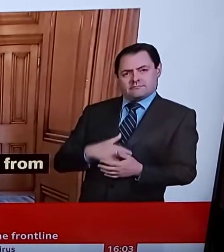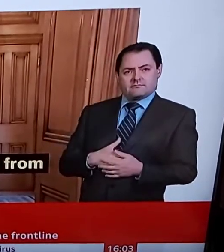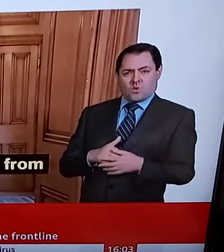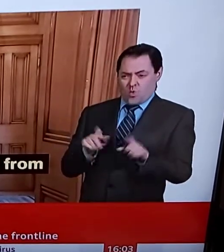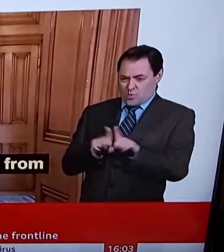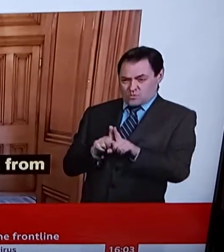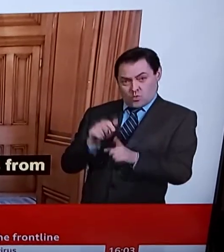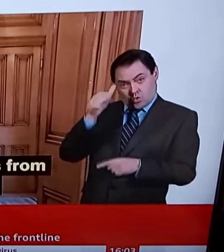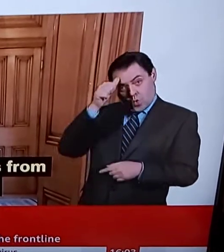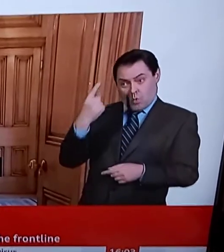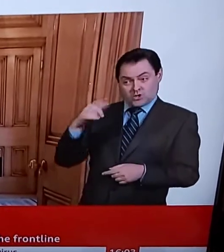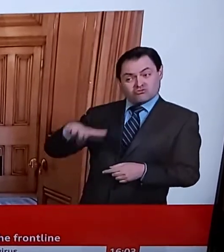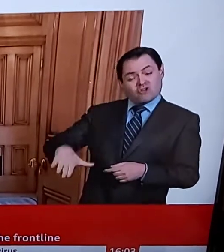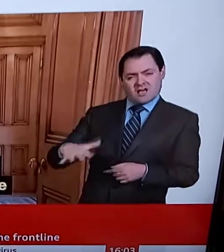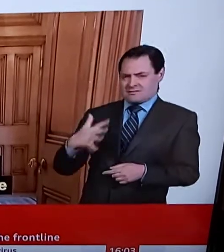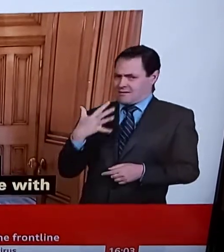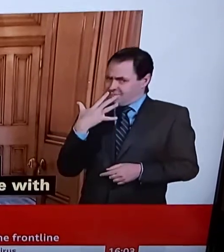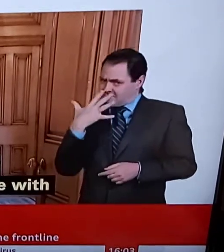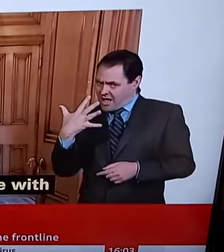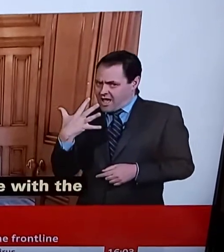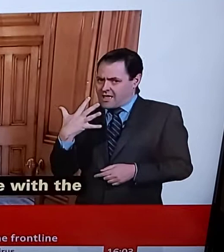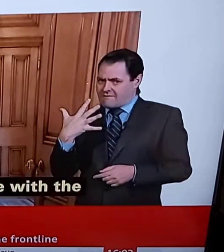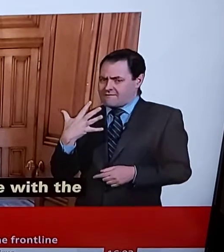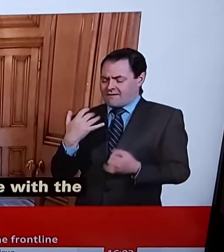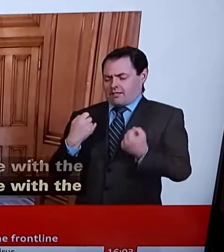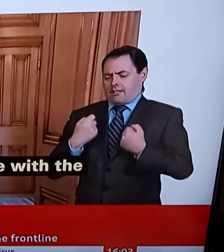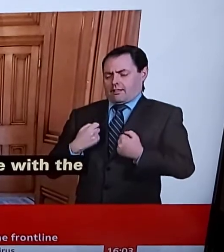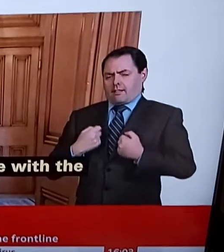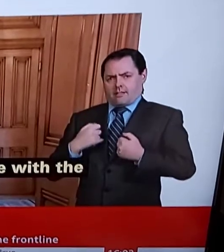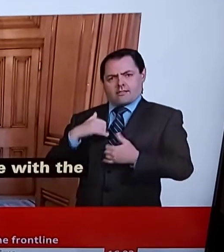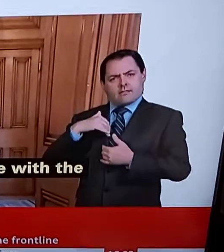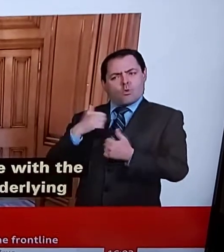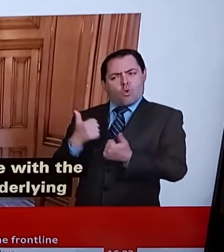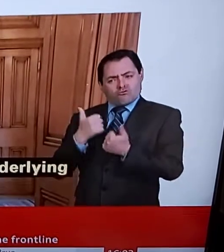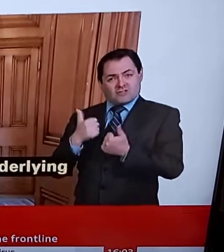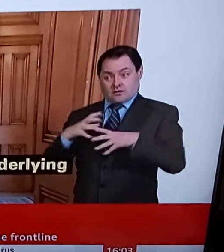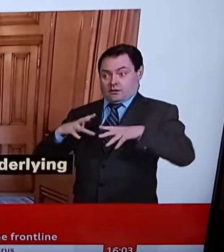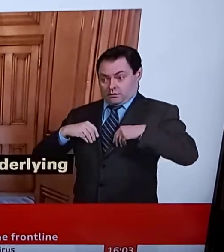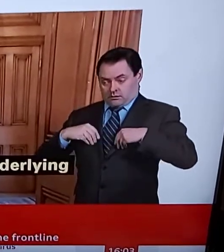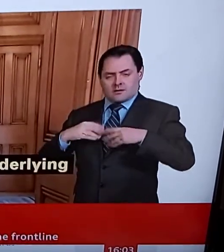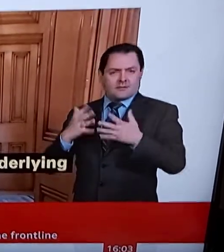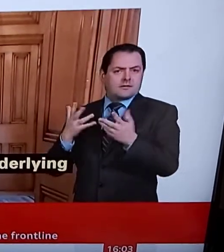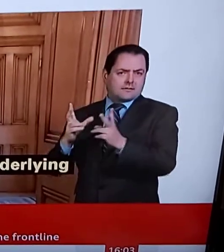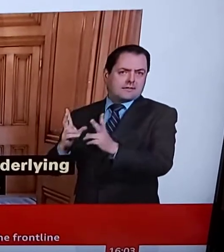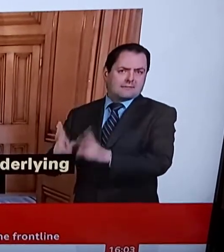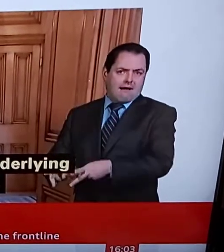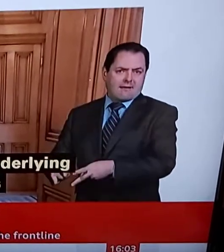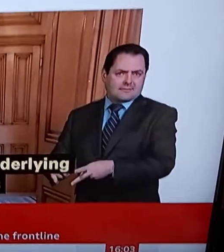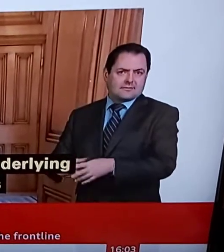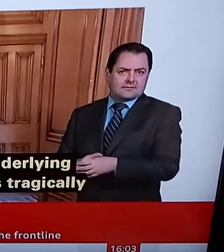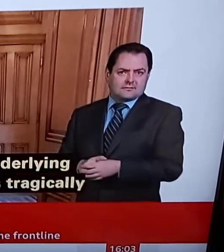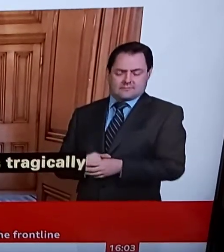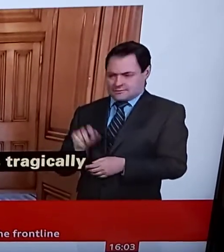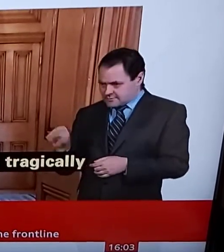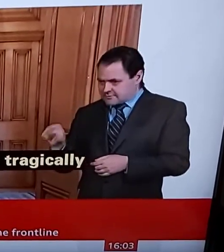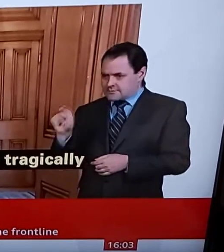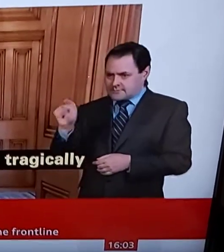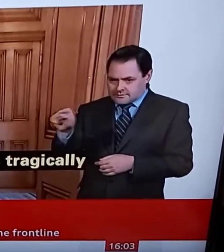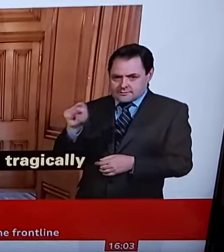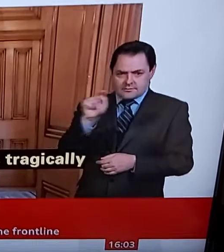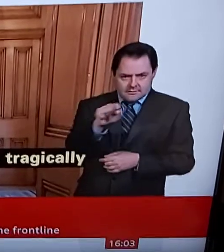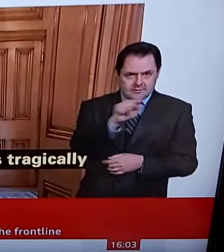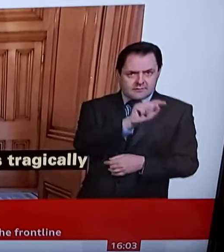underlying health conditions who's tragically died. So again, you must stay at home to protect the